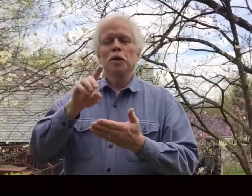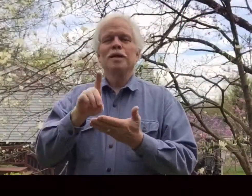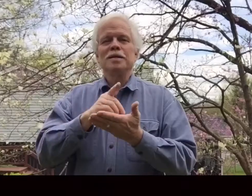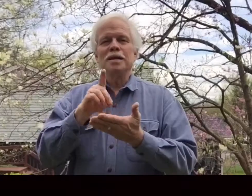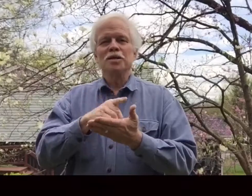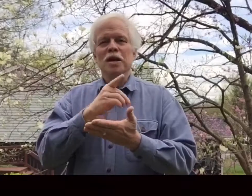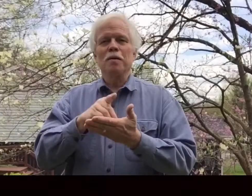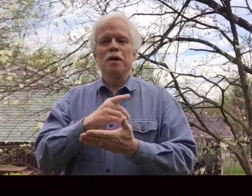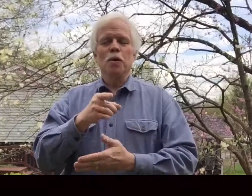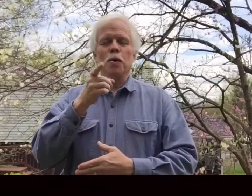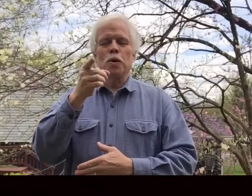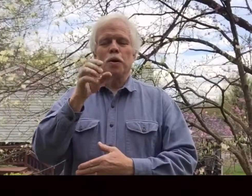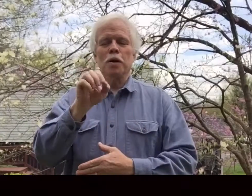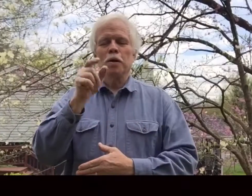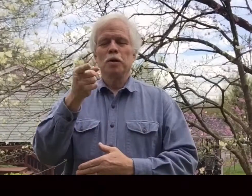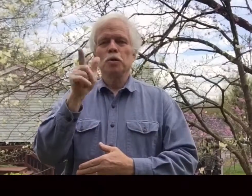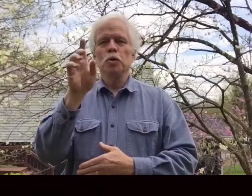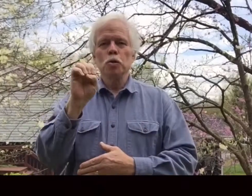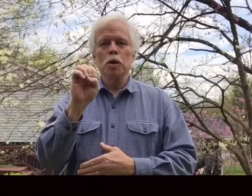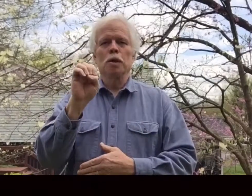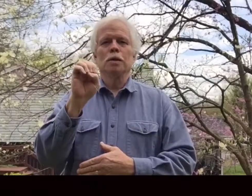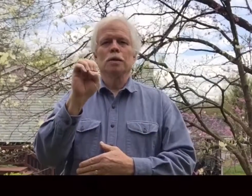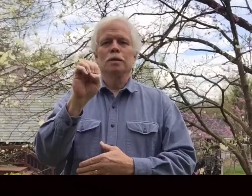Look in the dictionary or Google